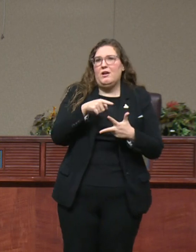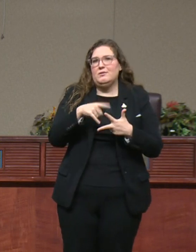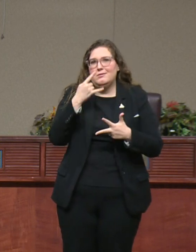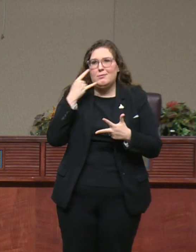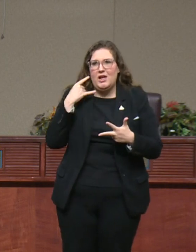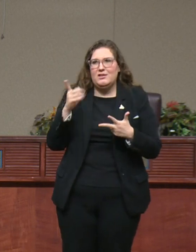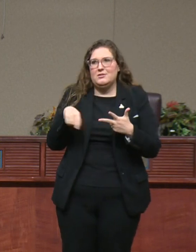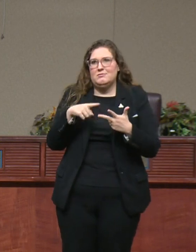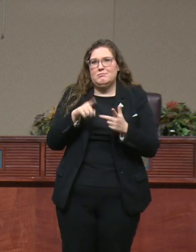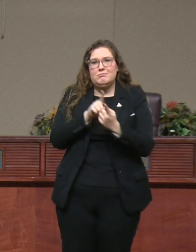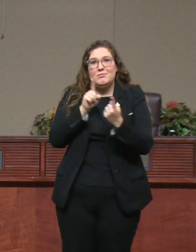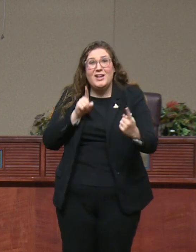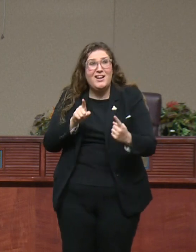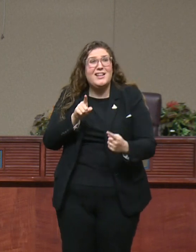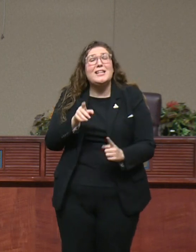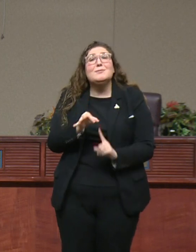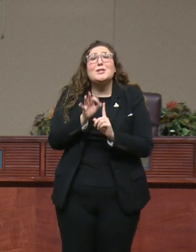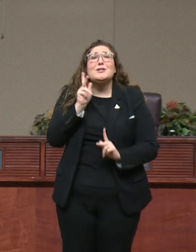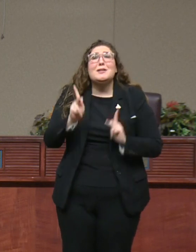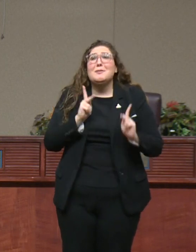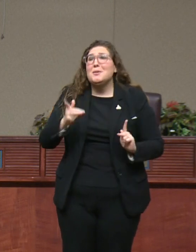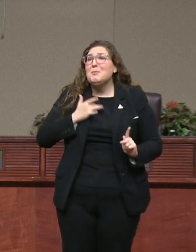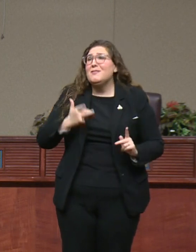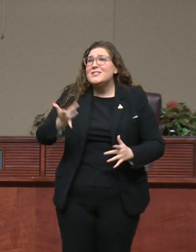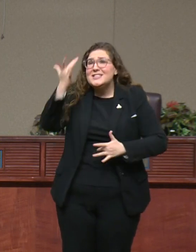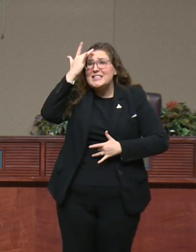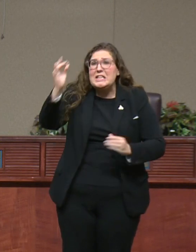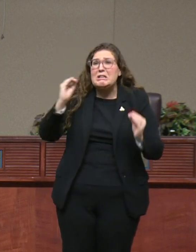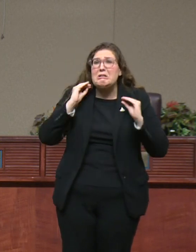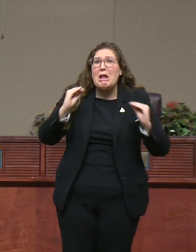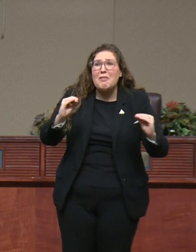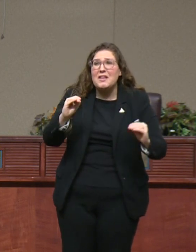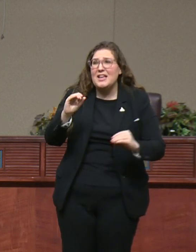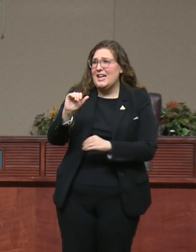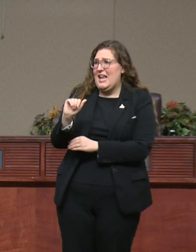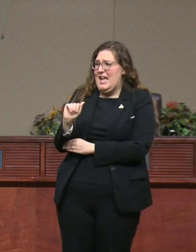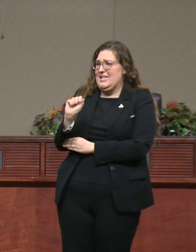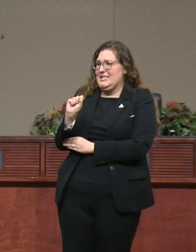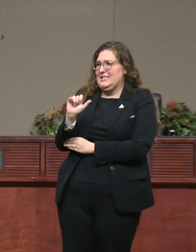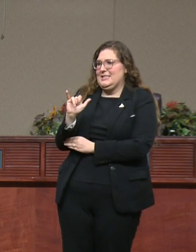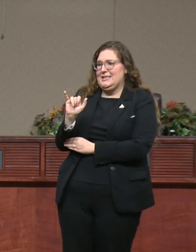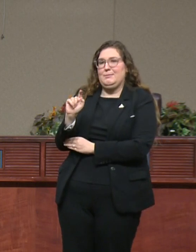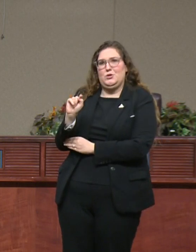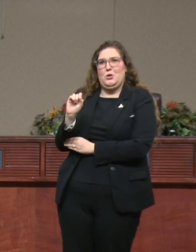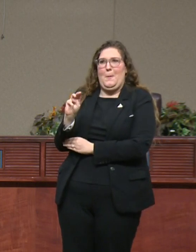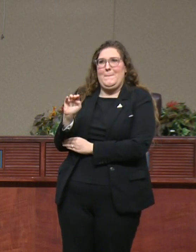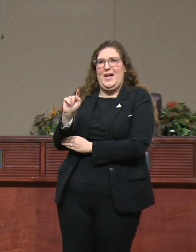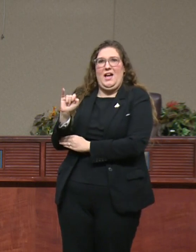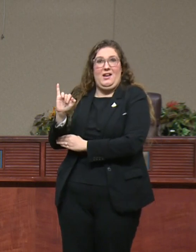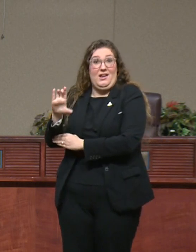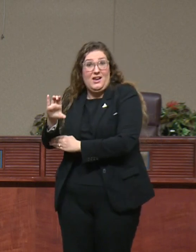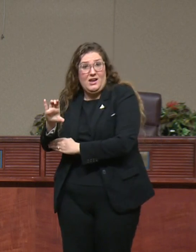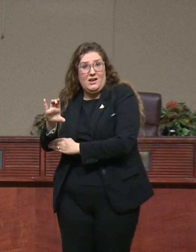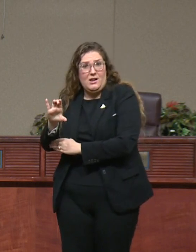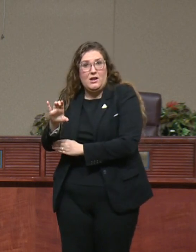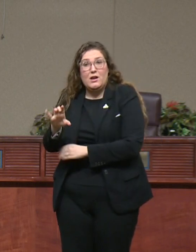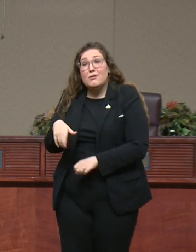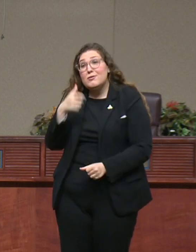positive health outcome, I want to remind you that we went from 50 individuals dead